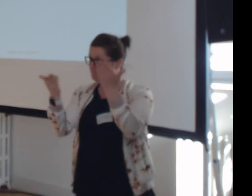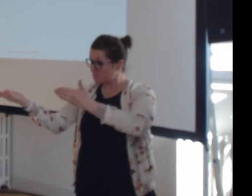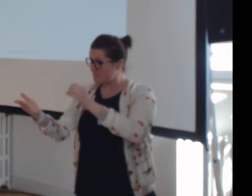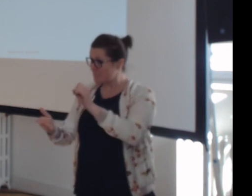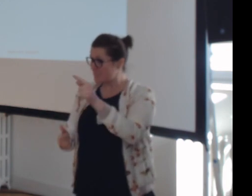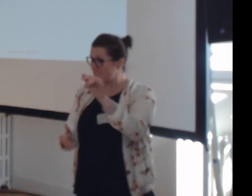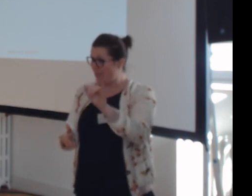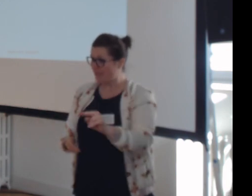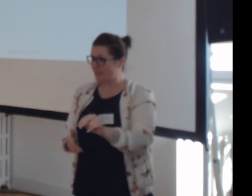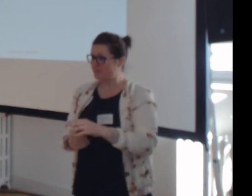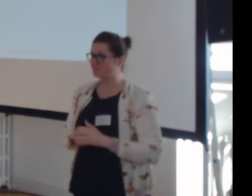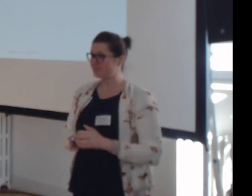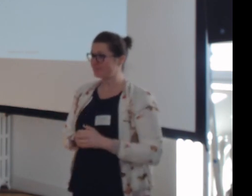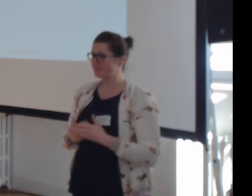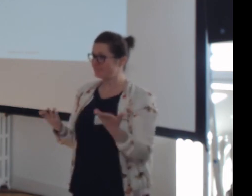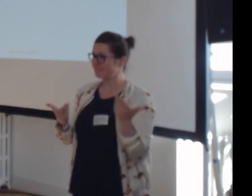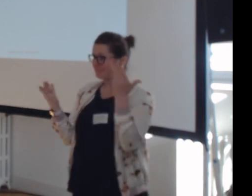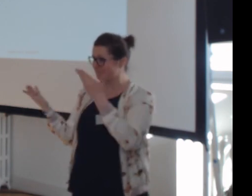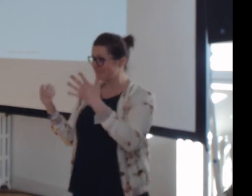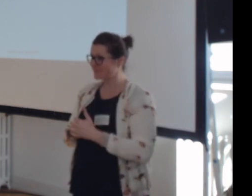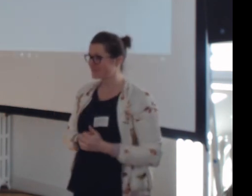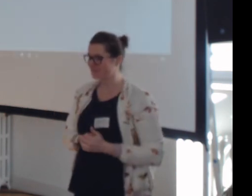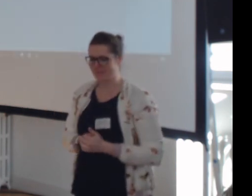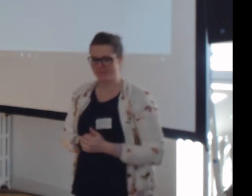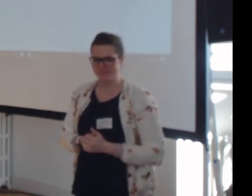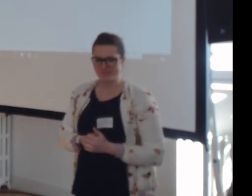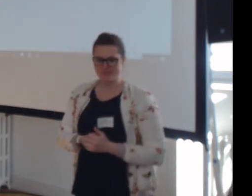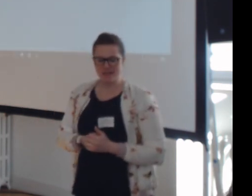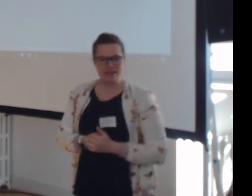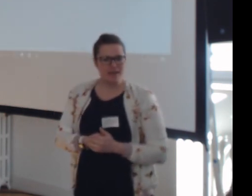Stan, kindly invite you.